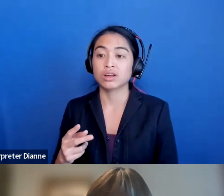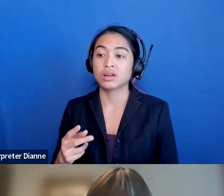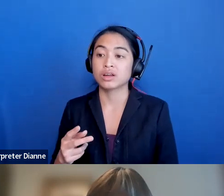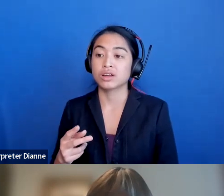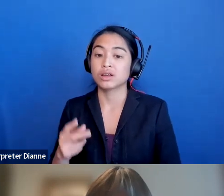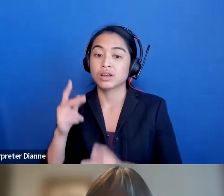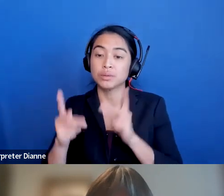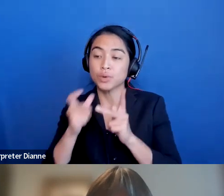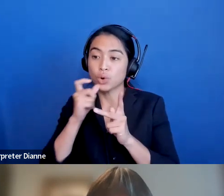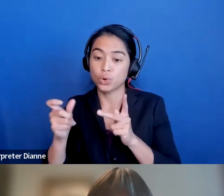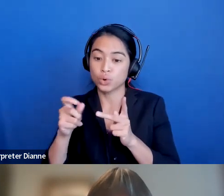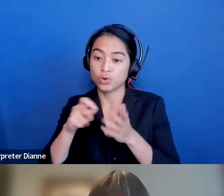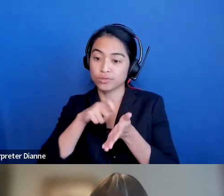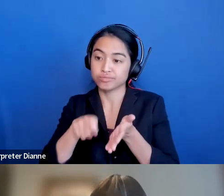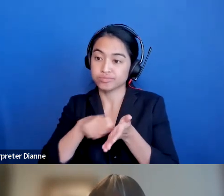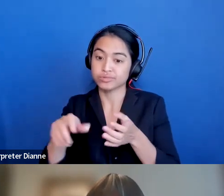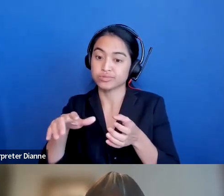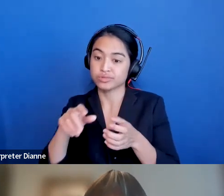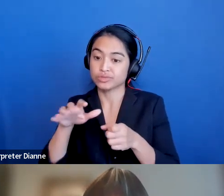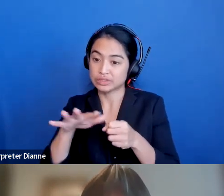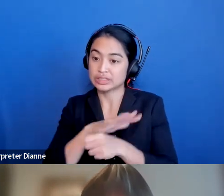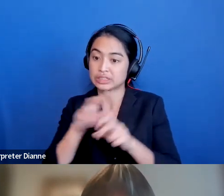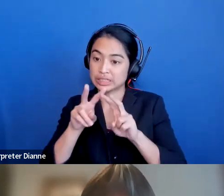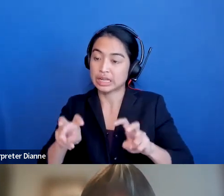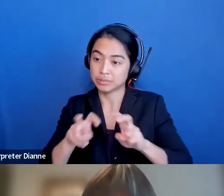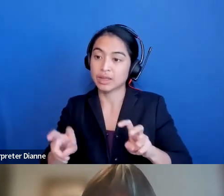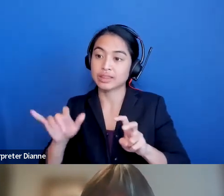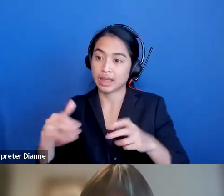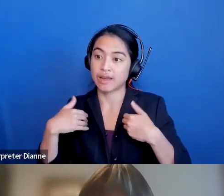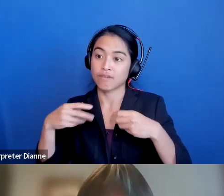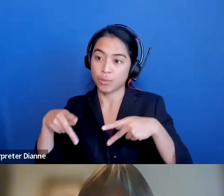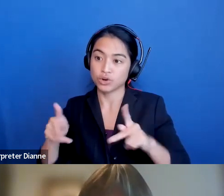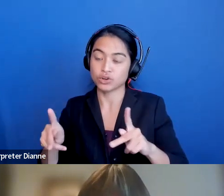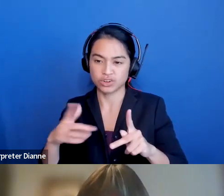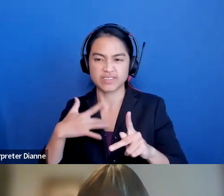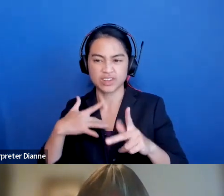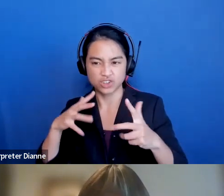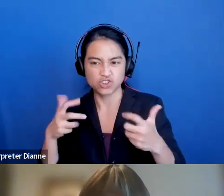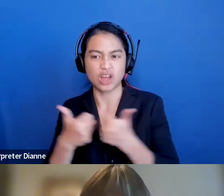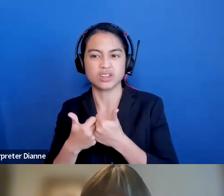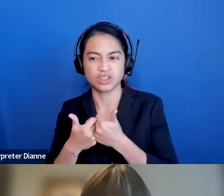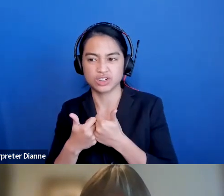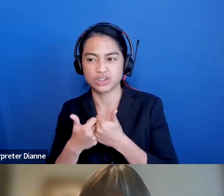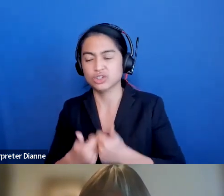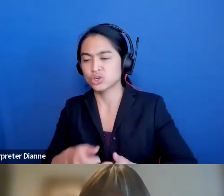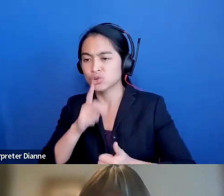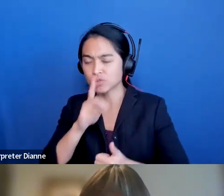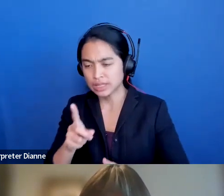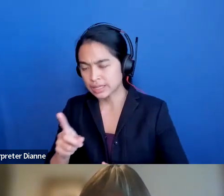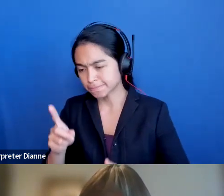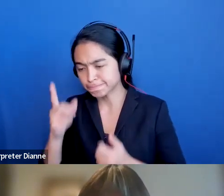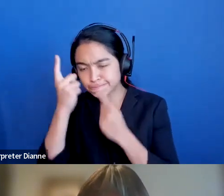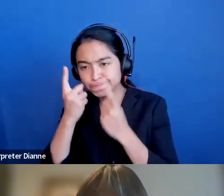this portion of the assessment the opportunity to be challenged, to really think through kind